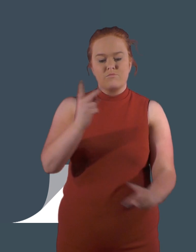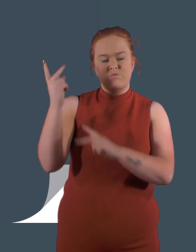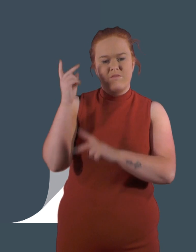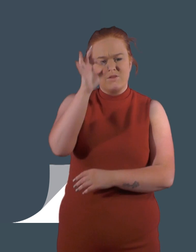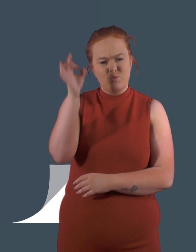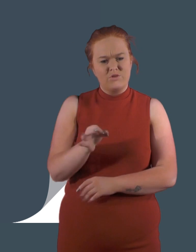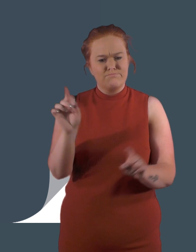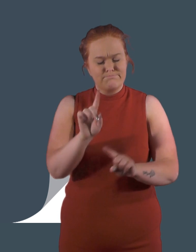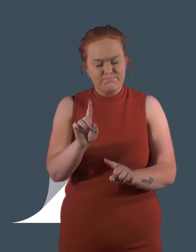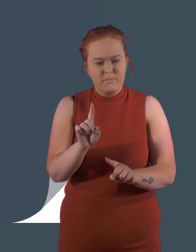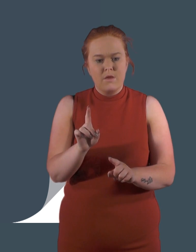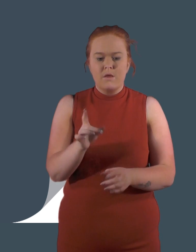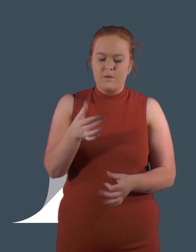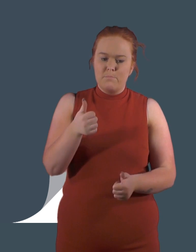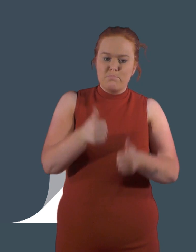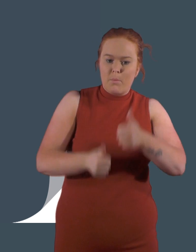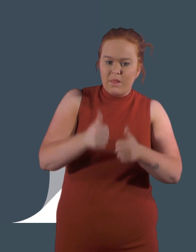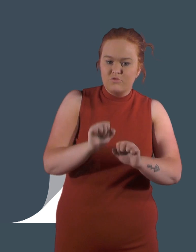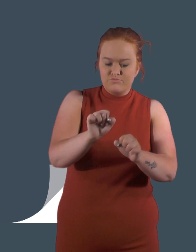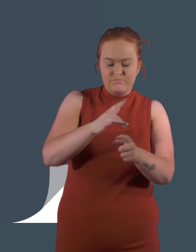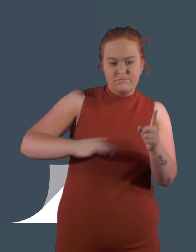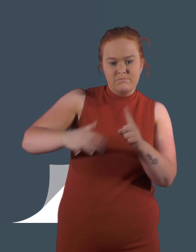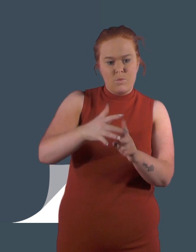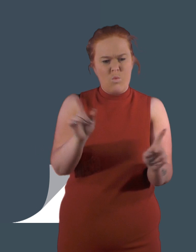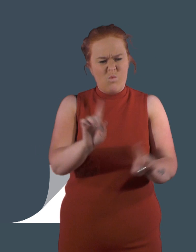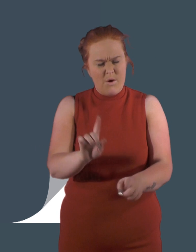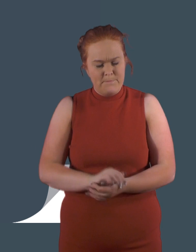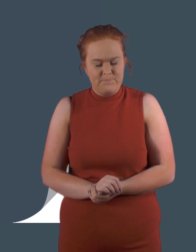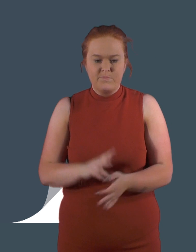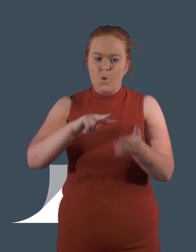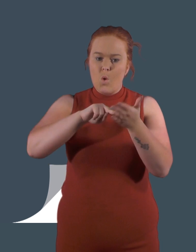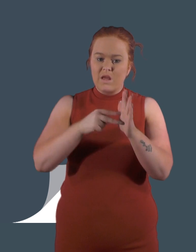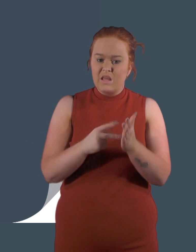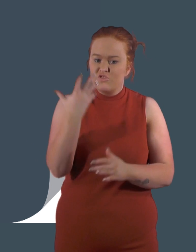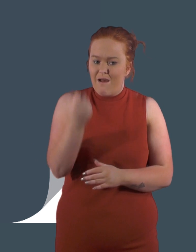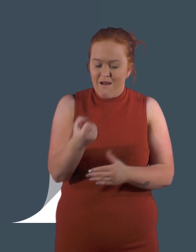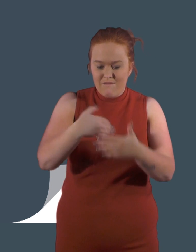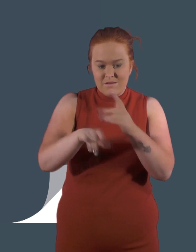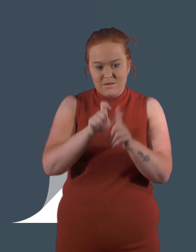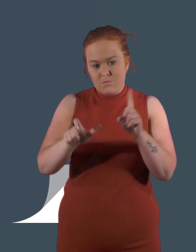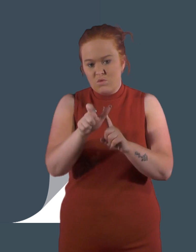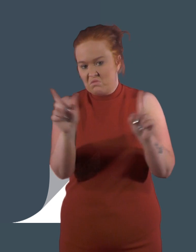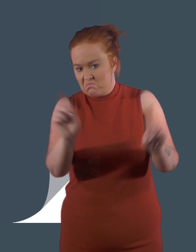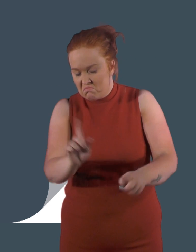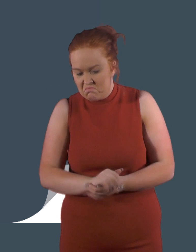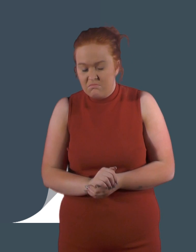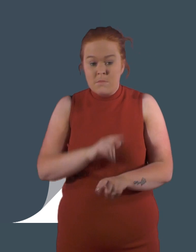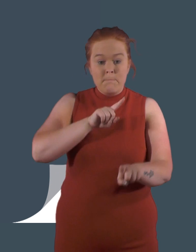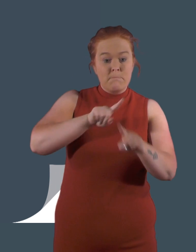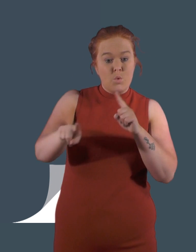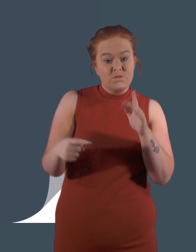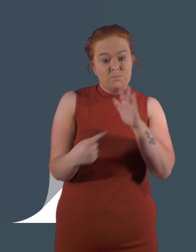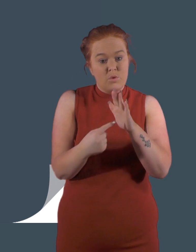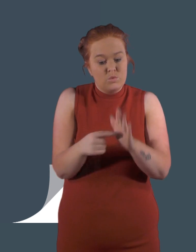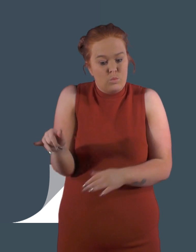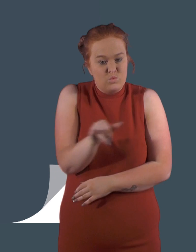activity. So what we are going to do between now and lunchtime is some of these discussion questions related to this particular jump-off